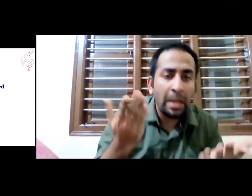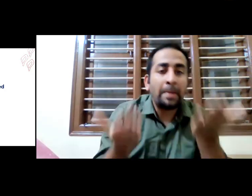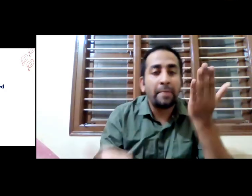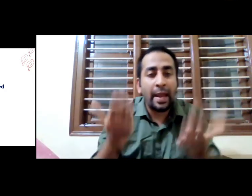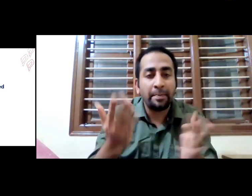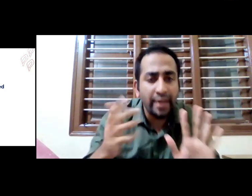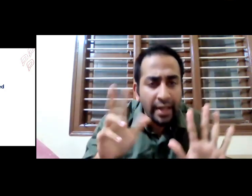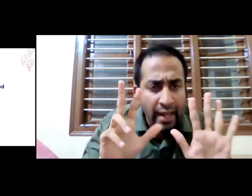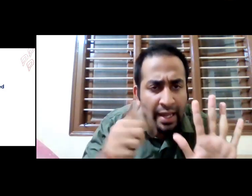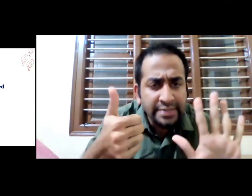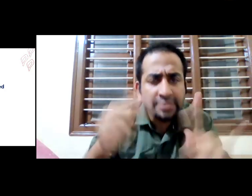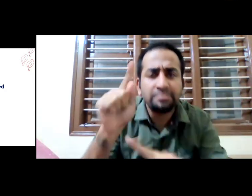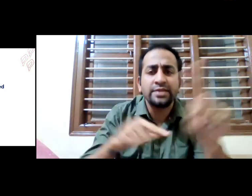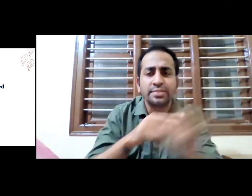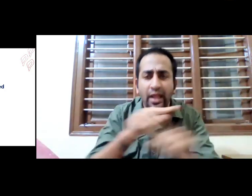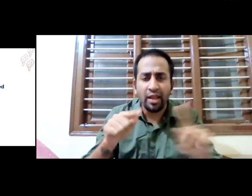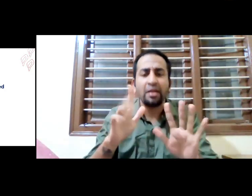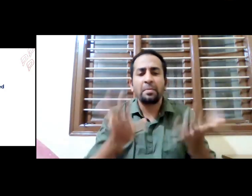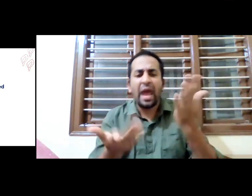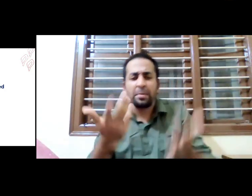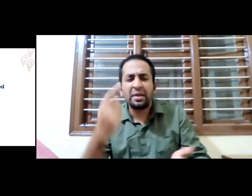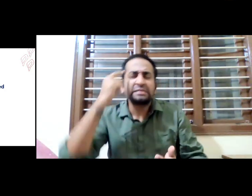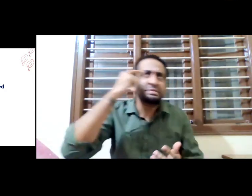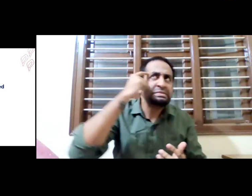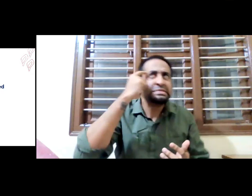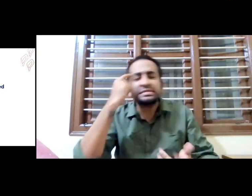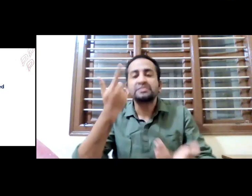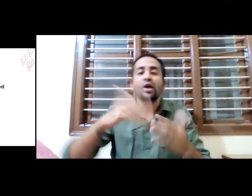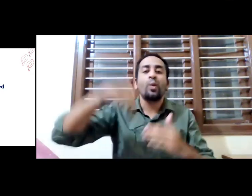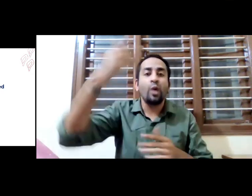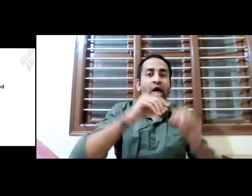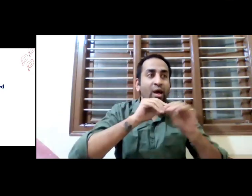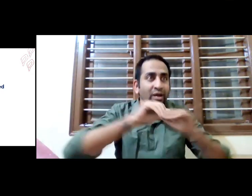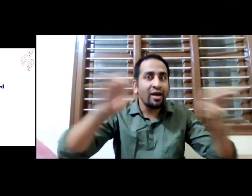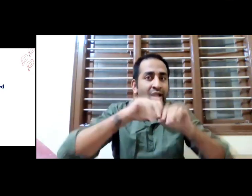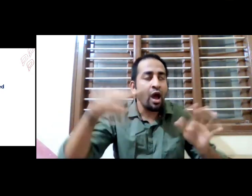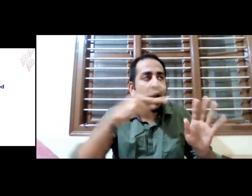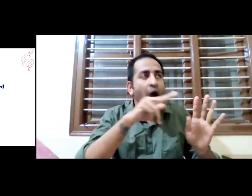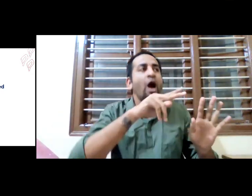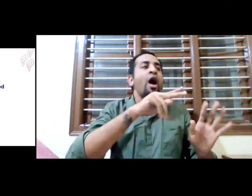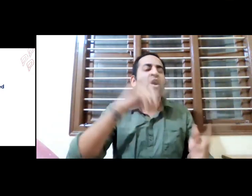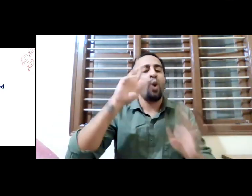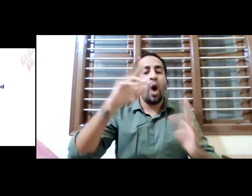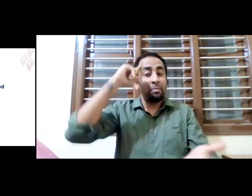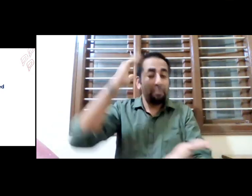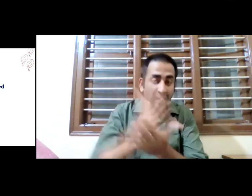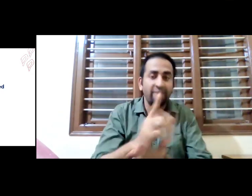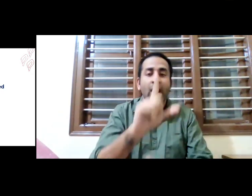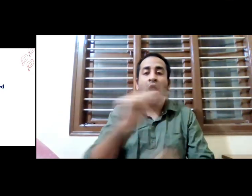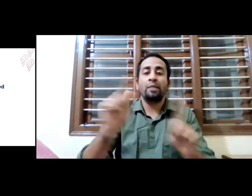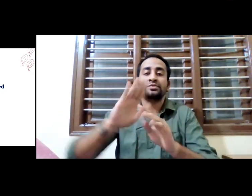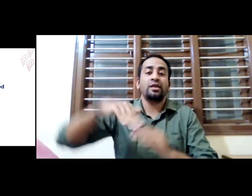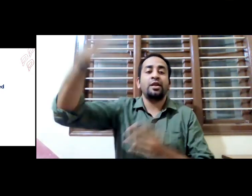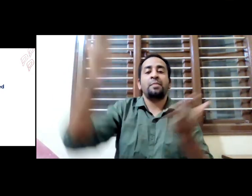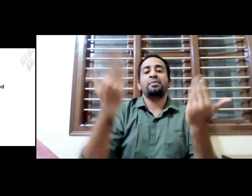answered yes. And just a few 6% has said maybe. Okay, you know, maybe they're the flux situation and they're thinking, which is fine.